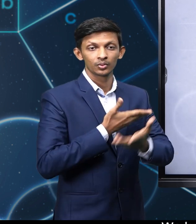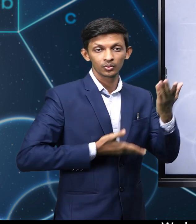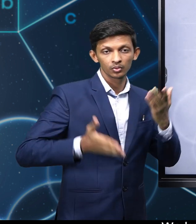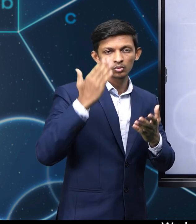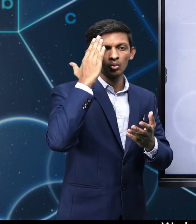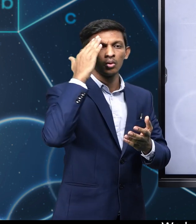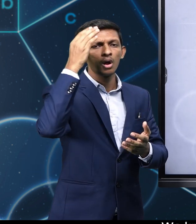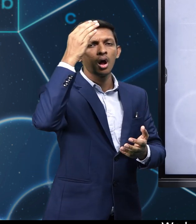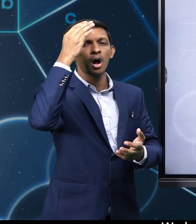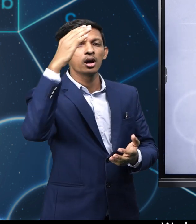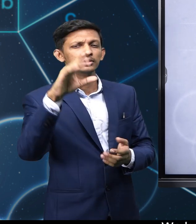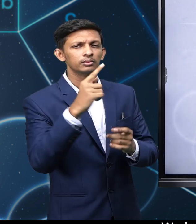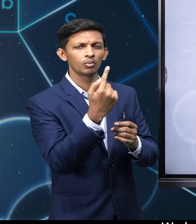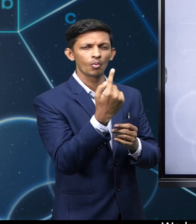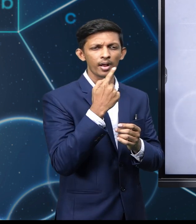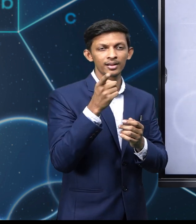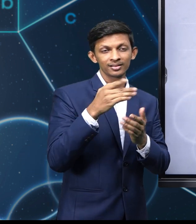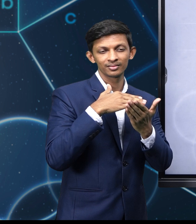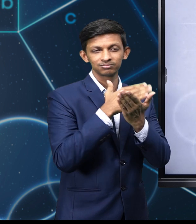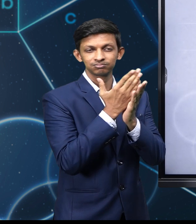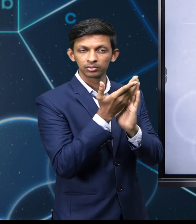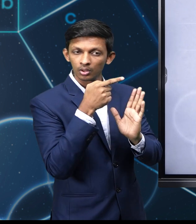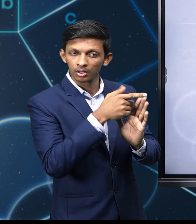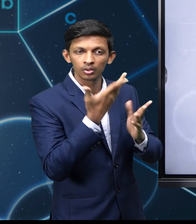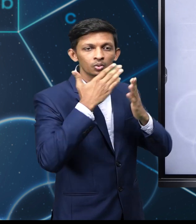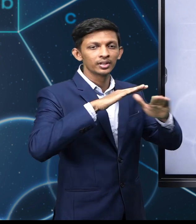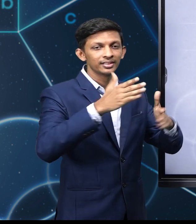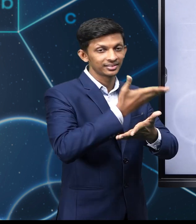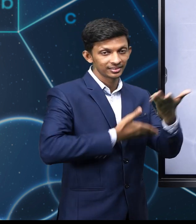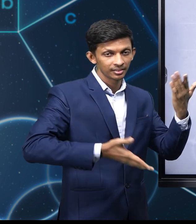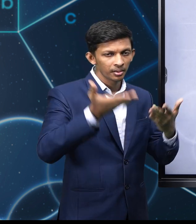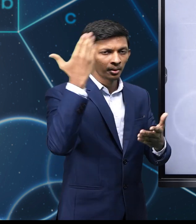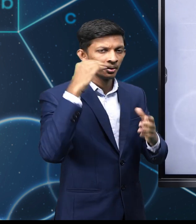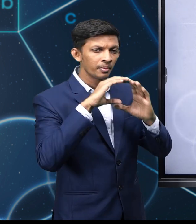We know the concept of the unitary method studied in the previous class.